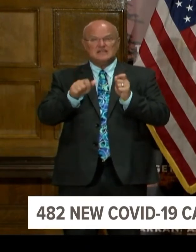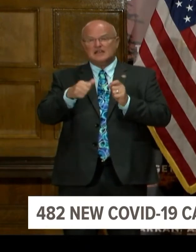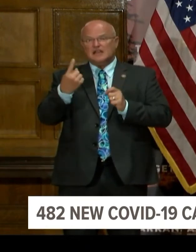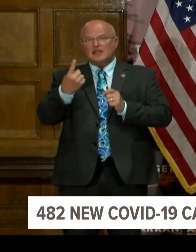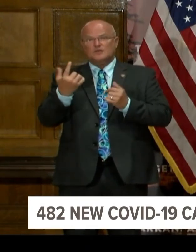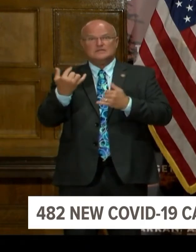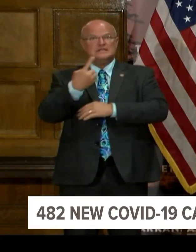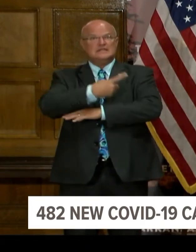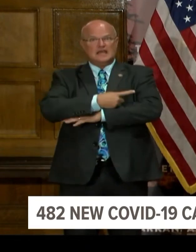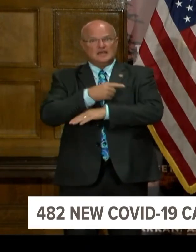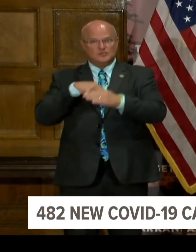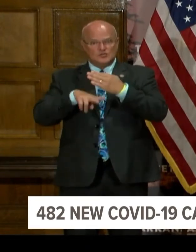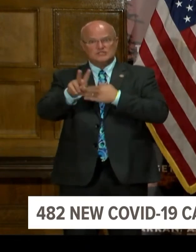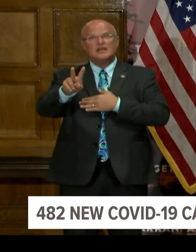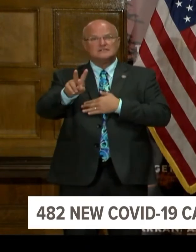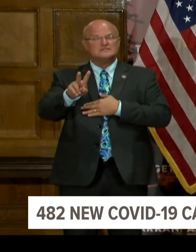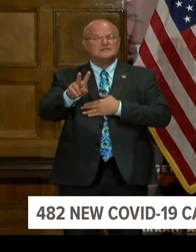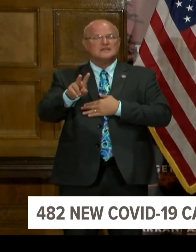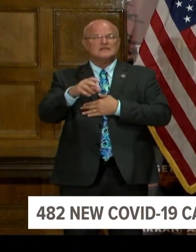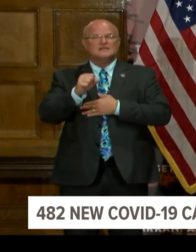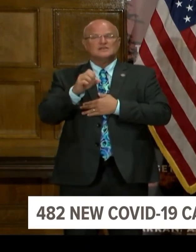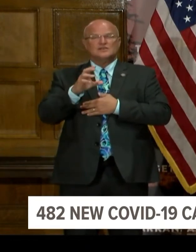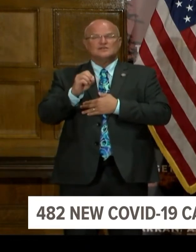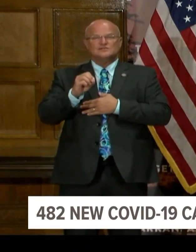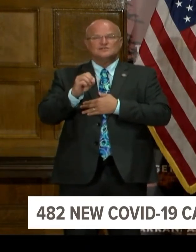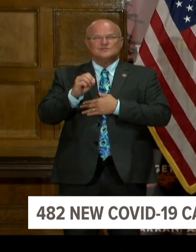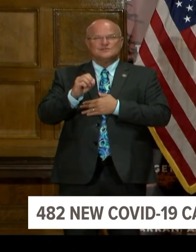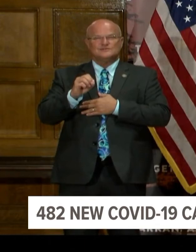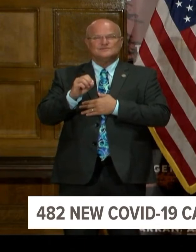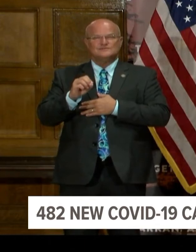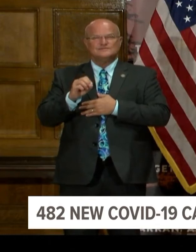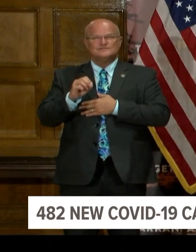comes out today. And so,